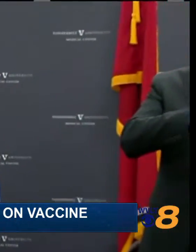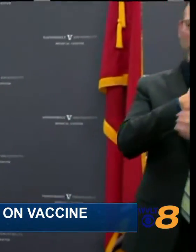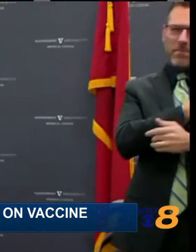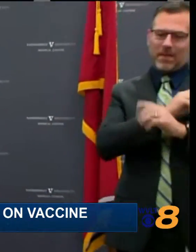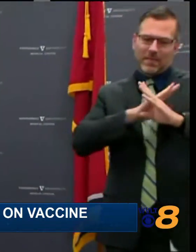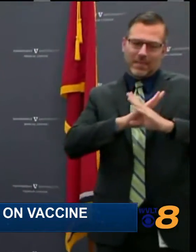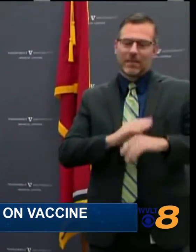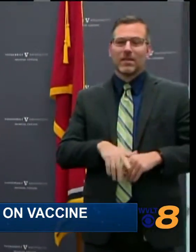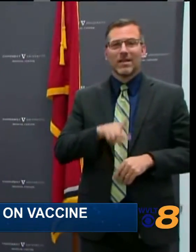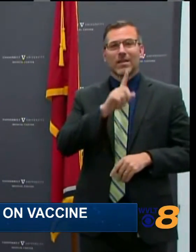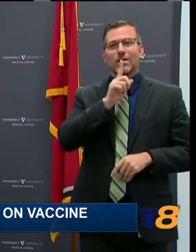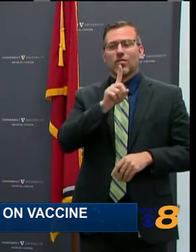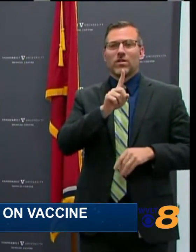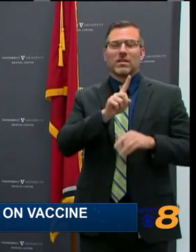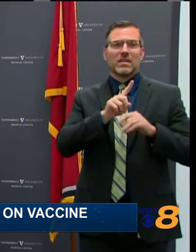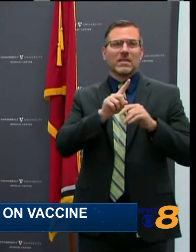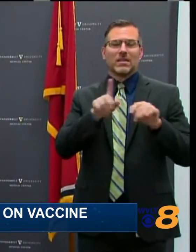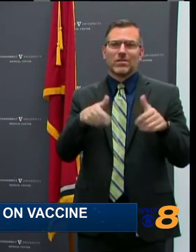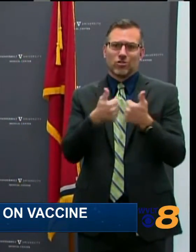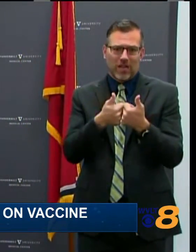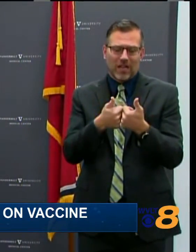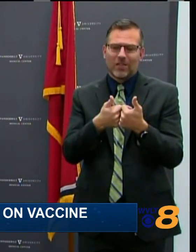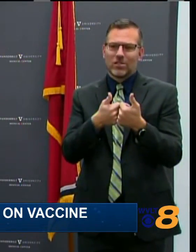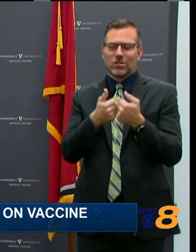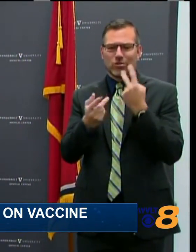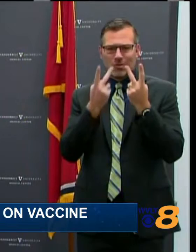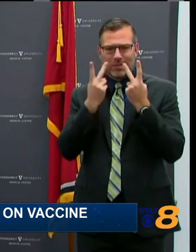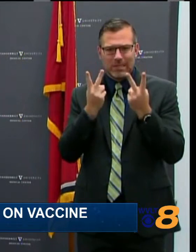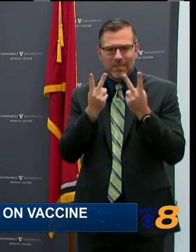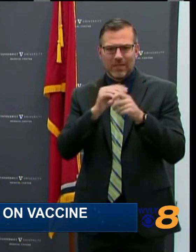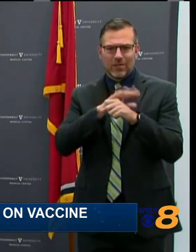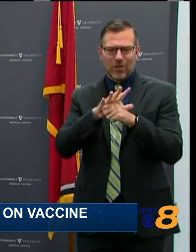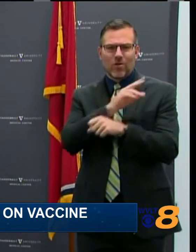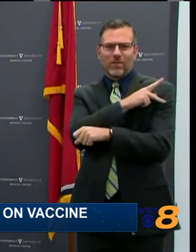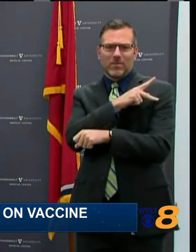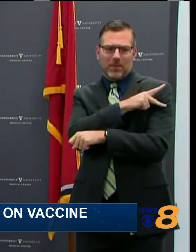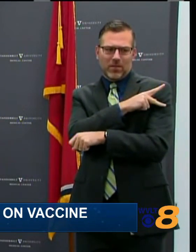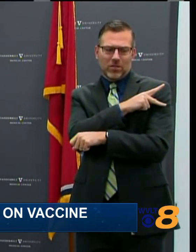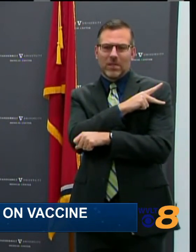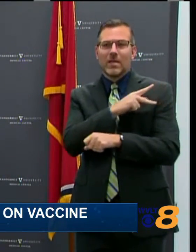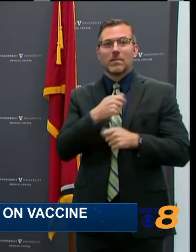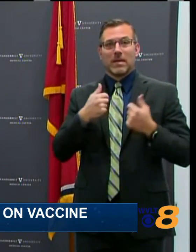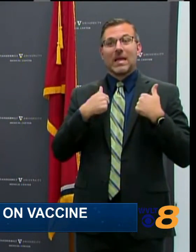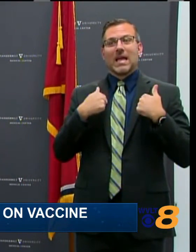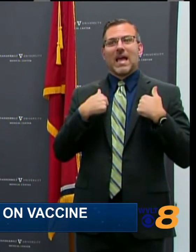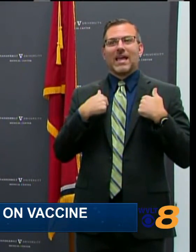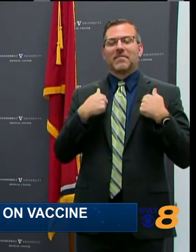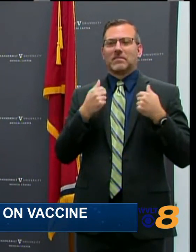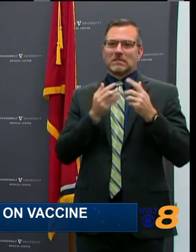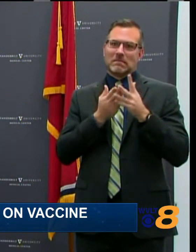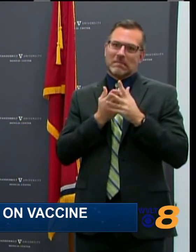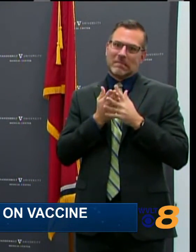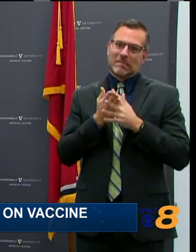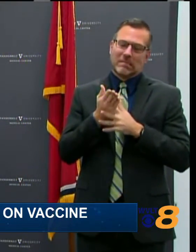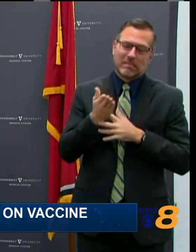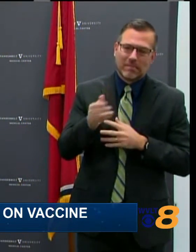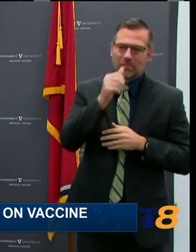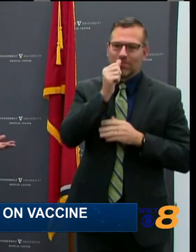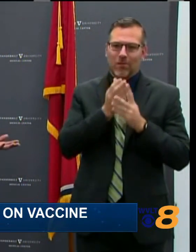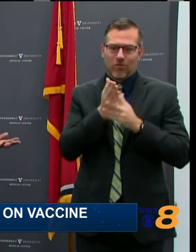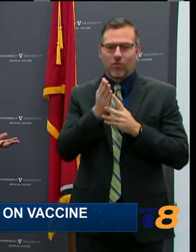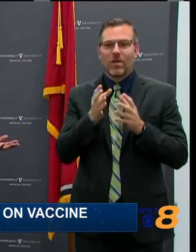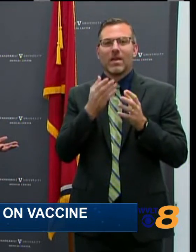been challenging working close to COVID patients, but I have made it through so far. And I just want to